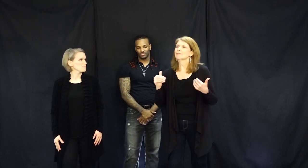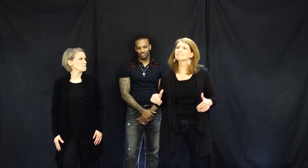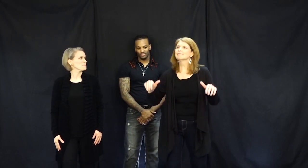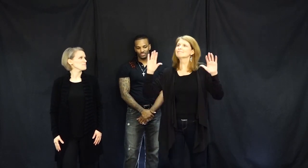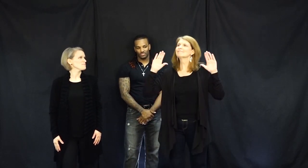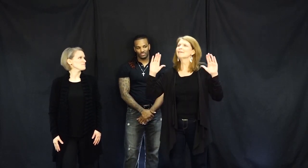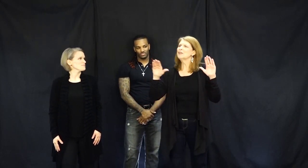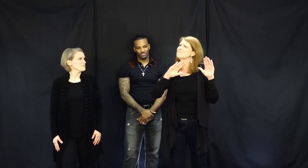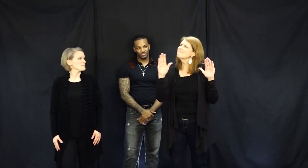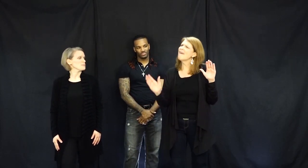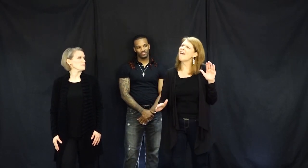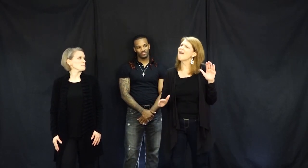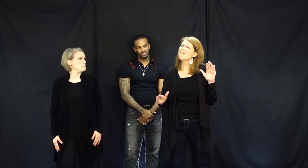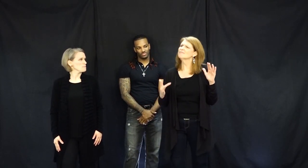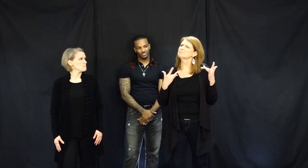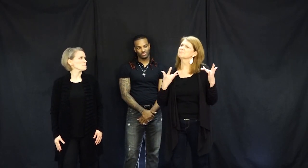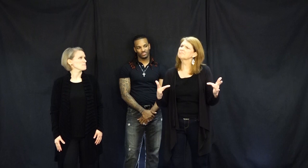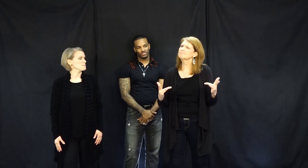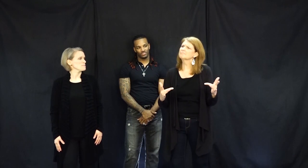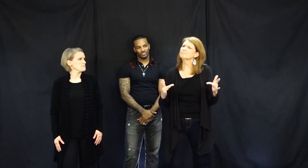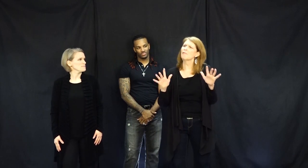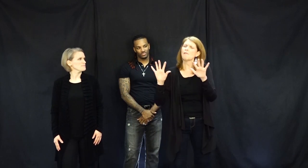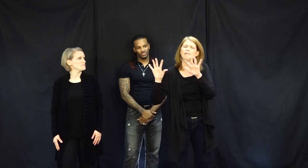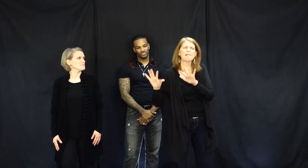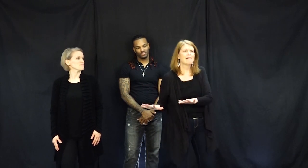back down, you never learn to take your